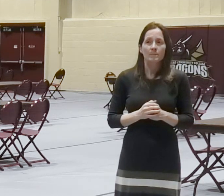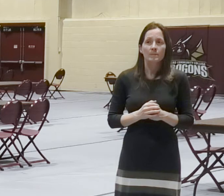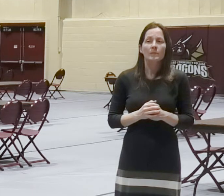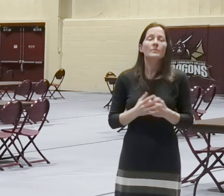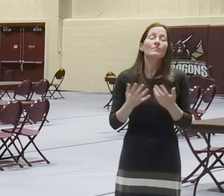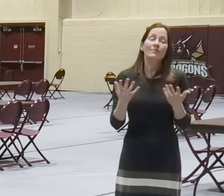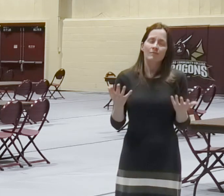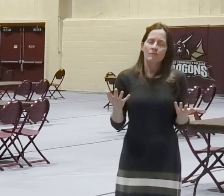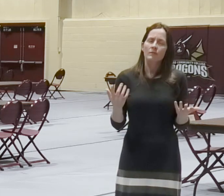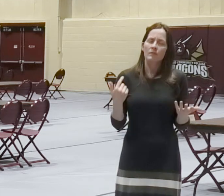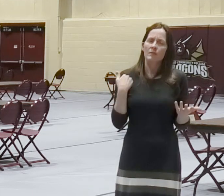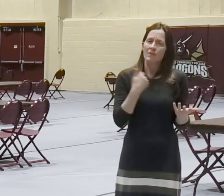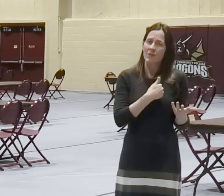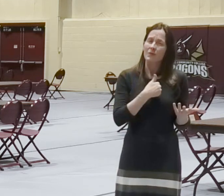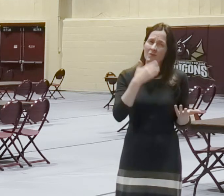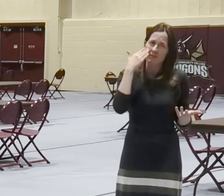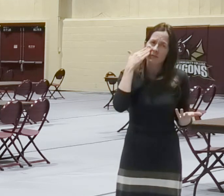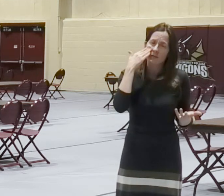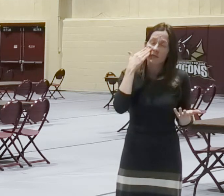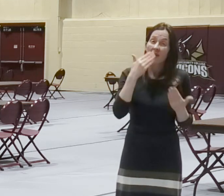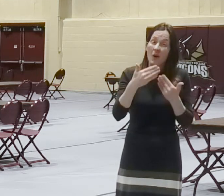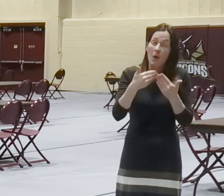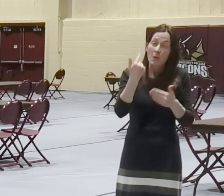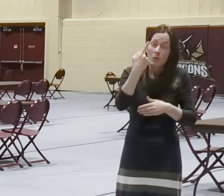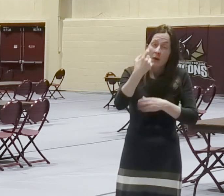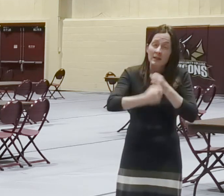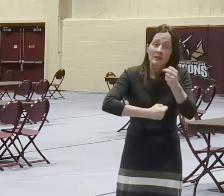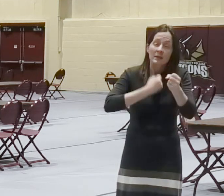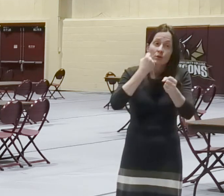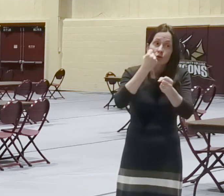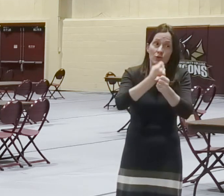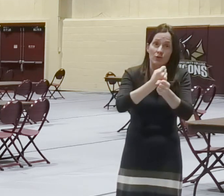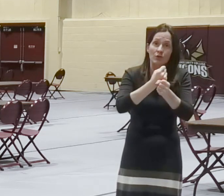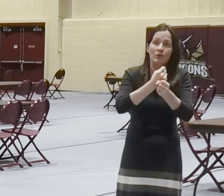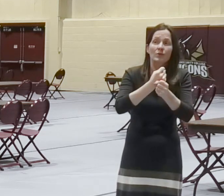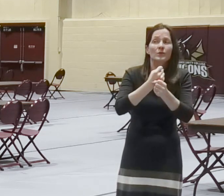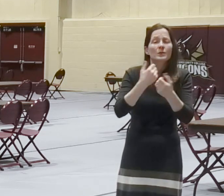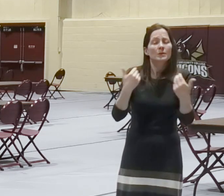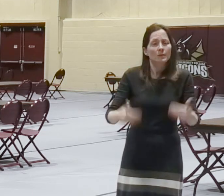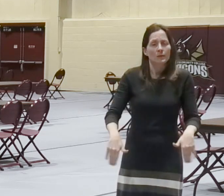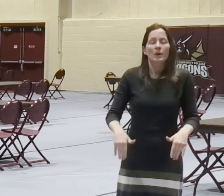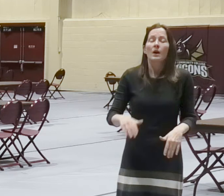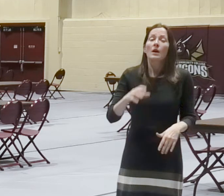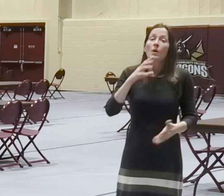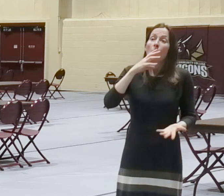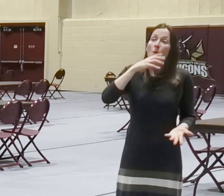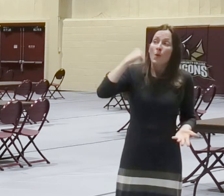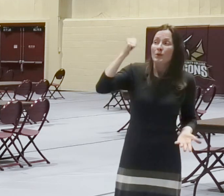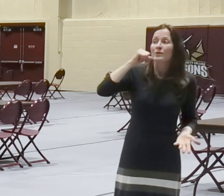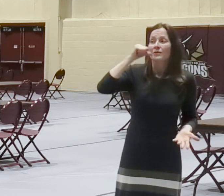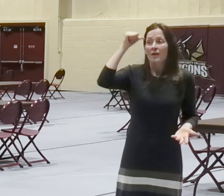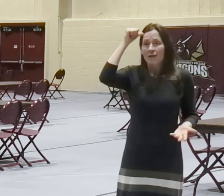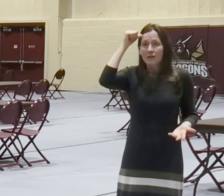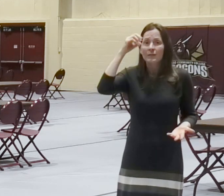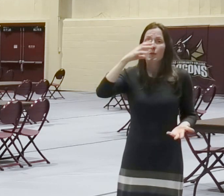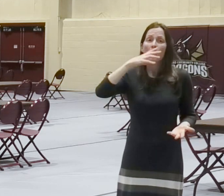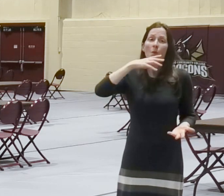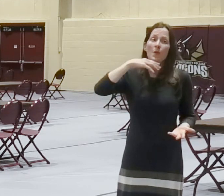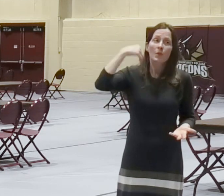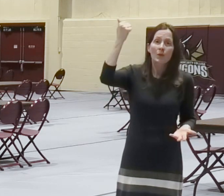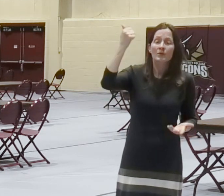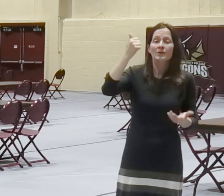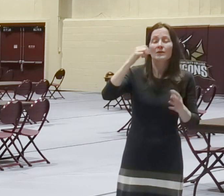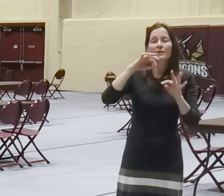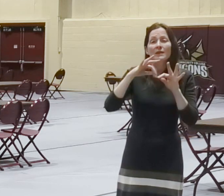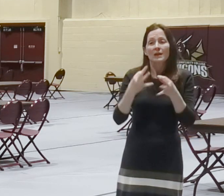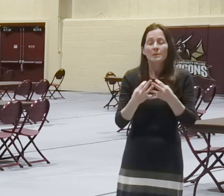for almost a year now, our older adult neighbors, family, and friends have bravely